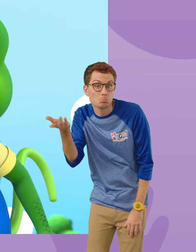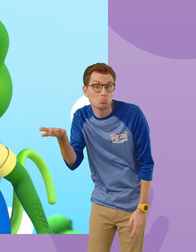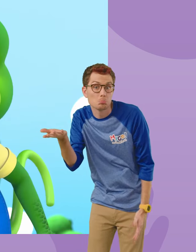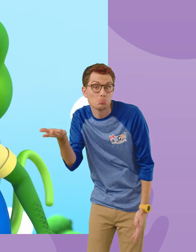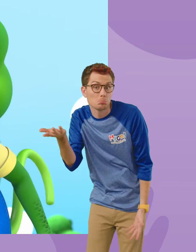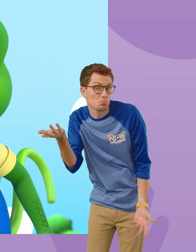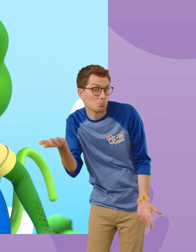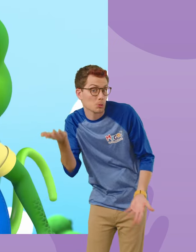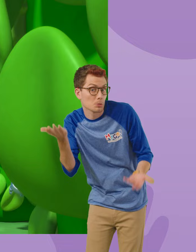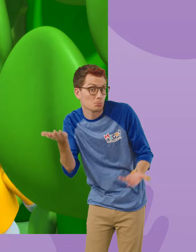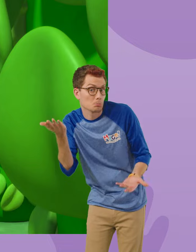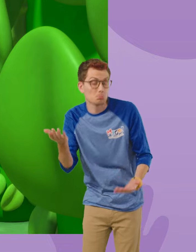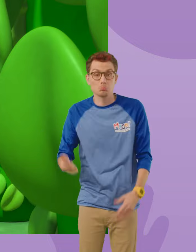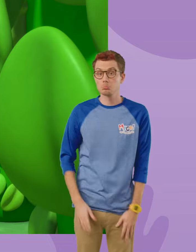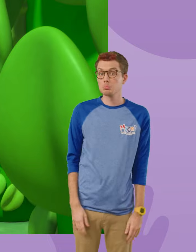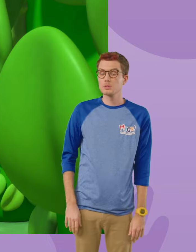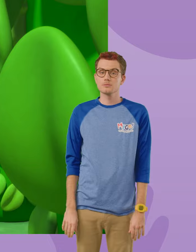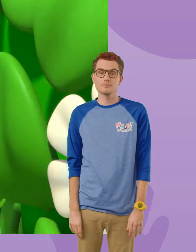Can you see anything there?